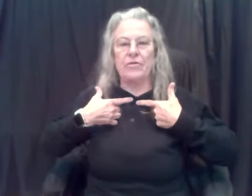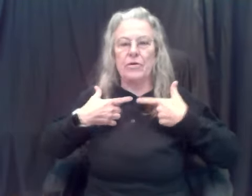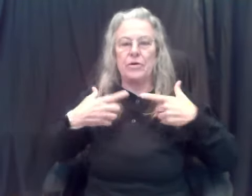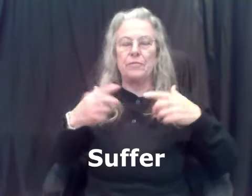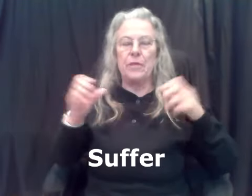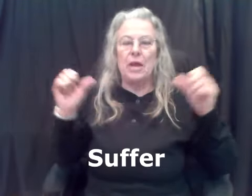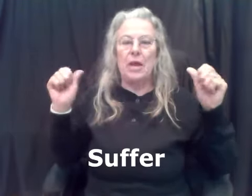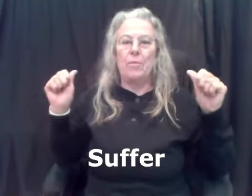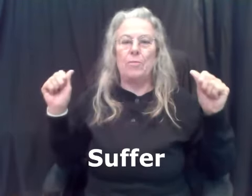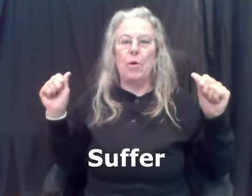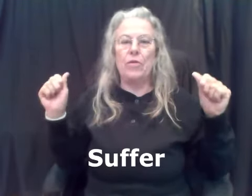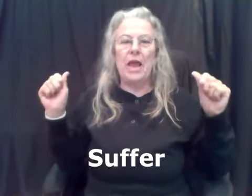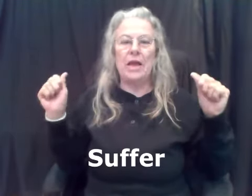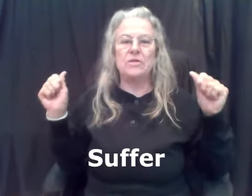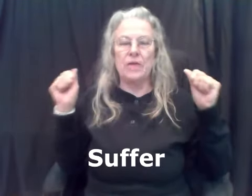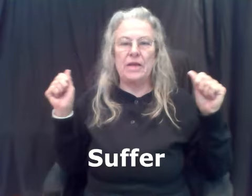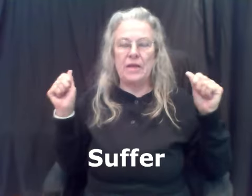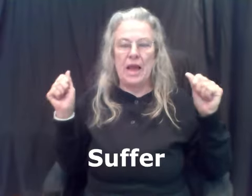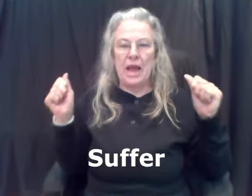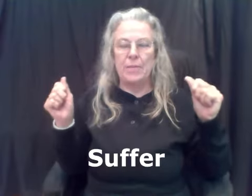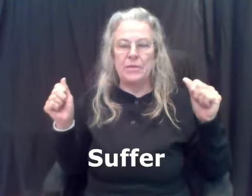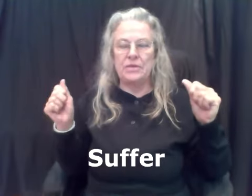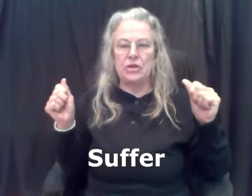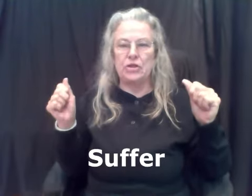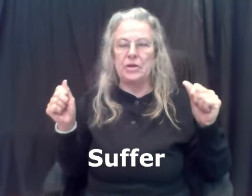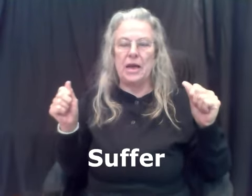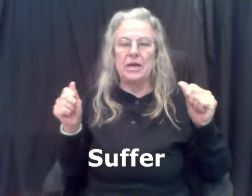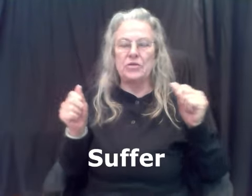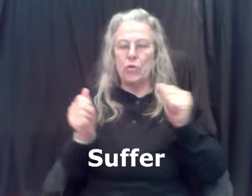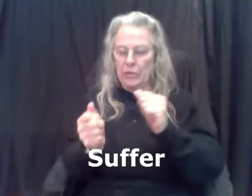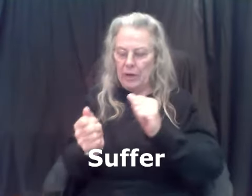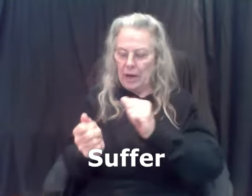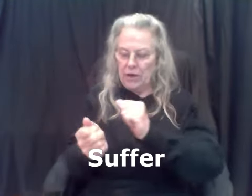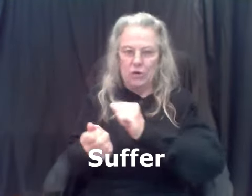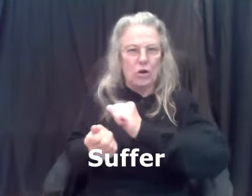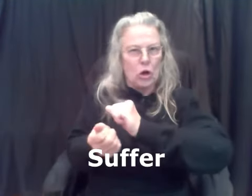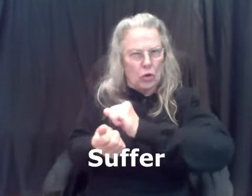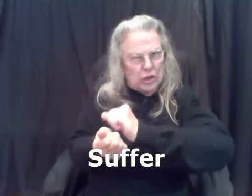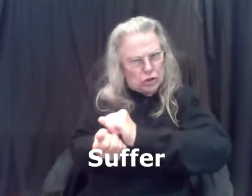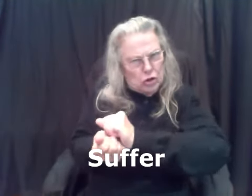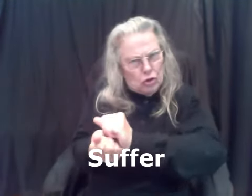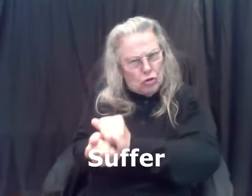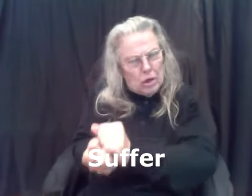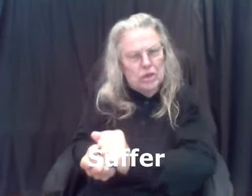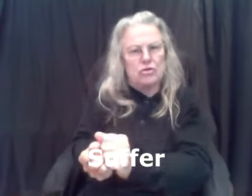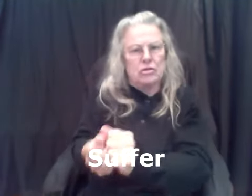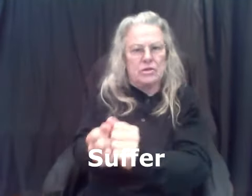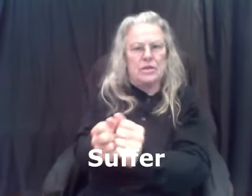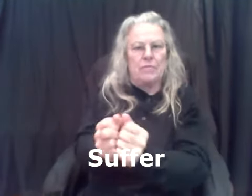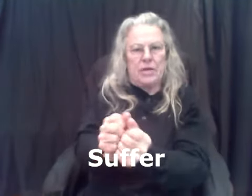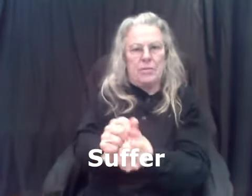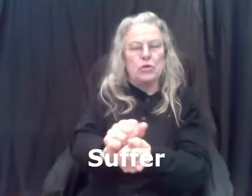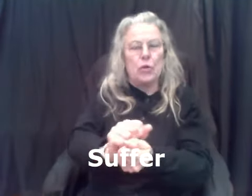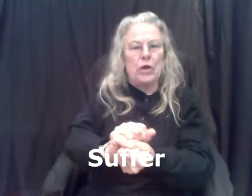suffered both hands are in the a position and it's going to be like you're going to crush something between your